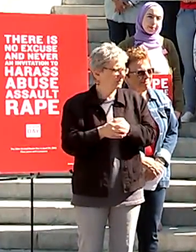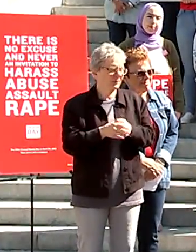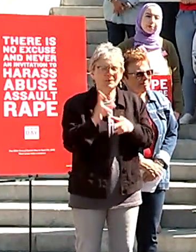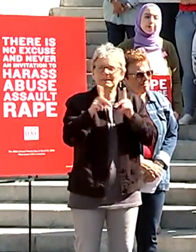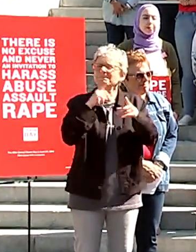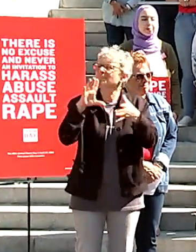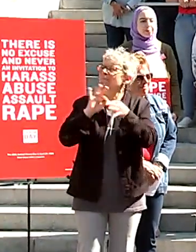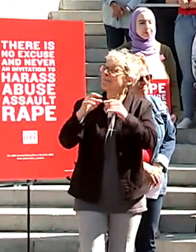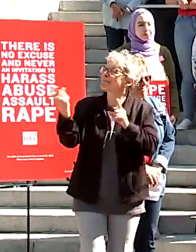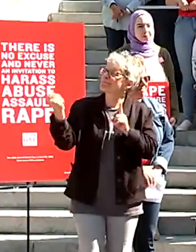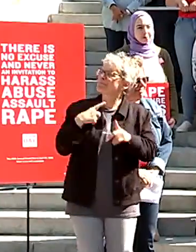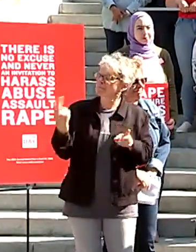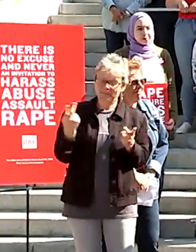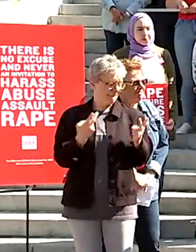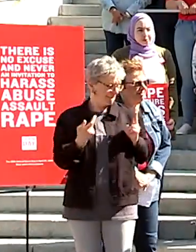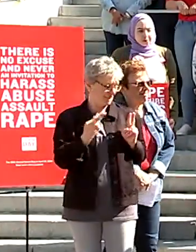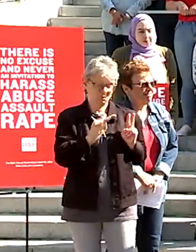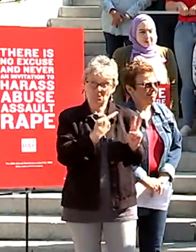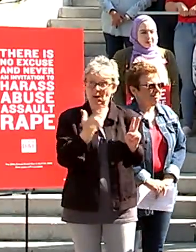People always ask us why